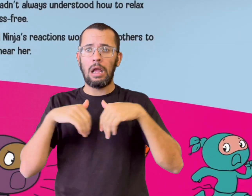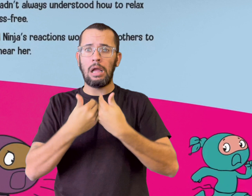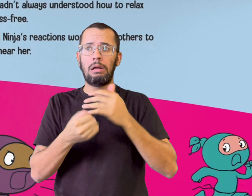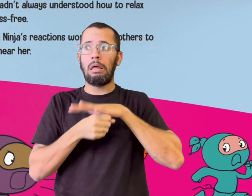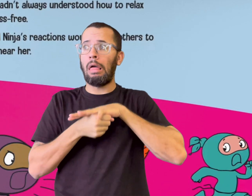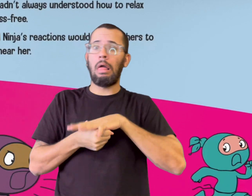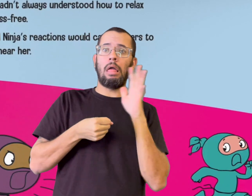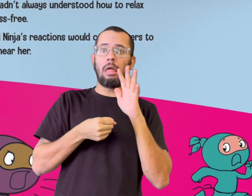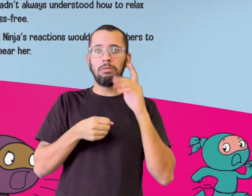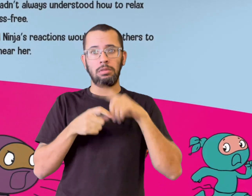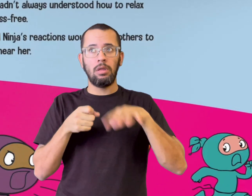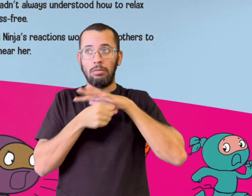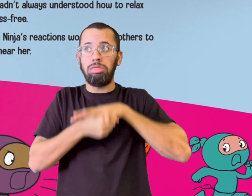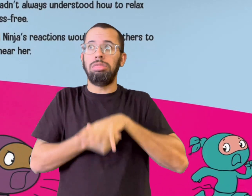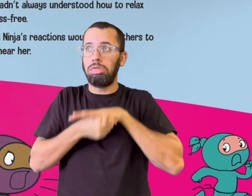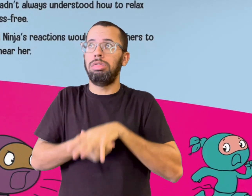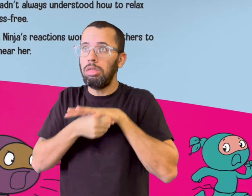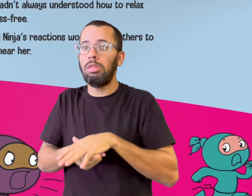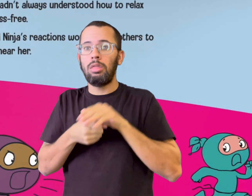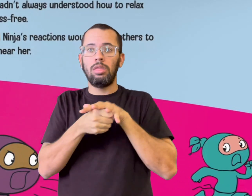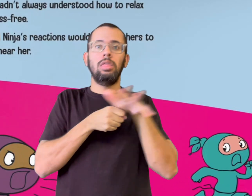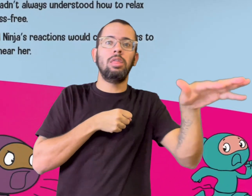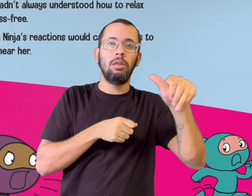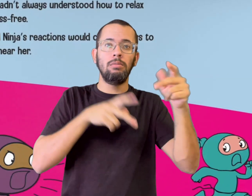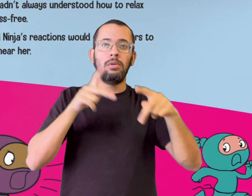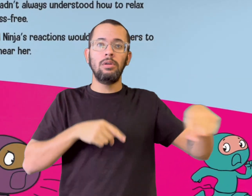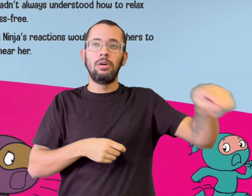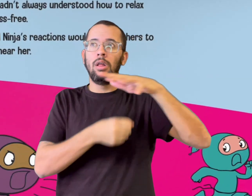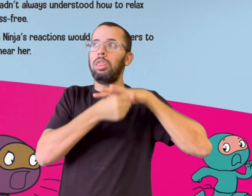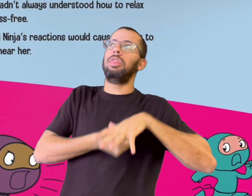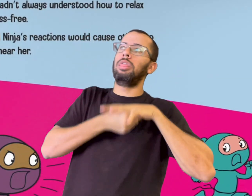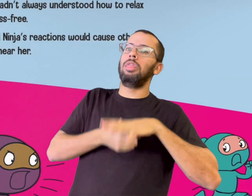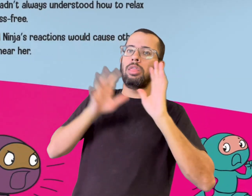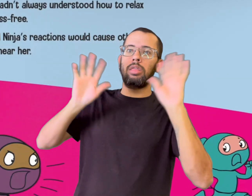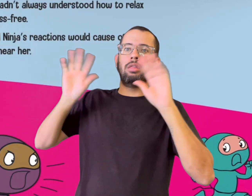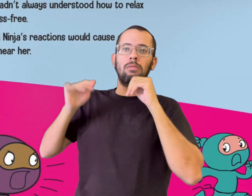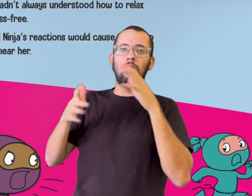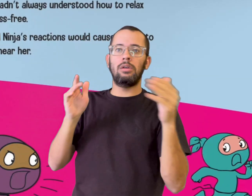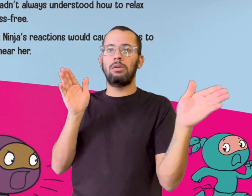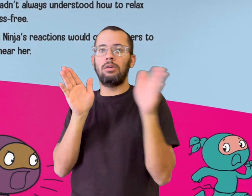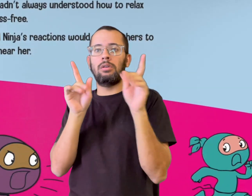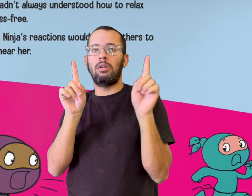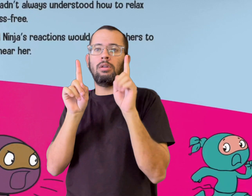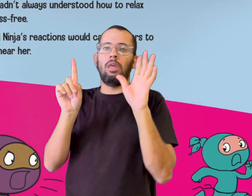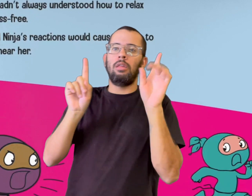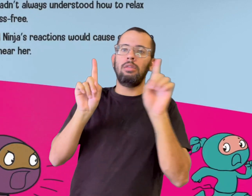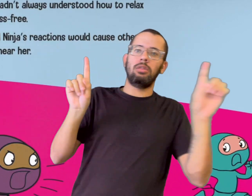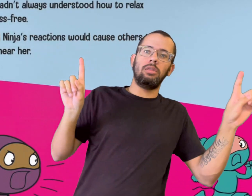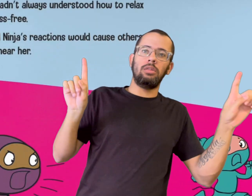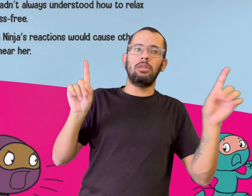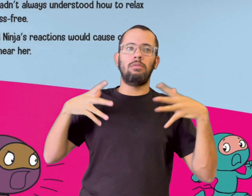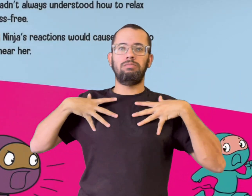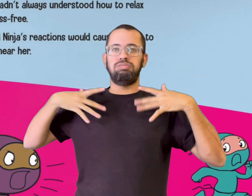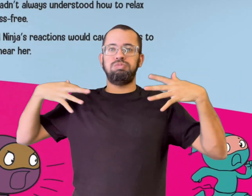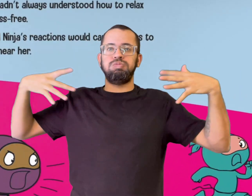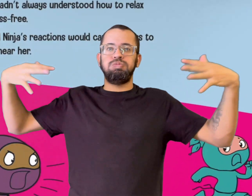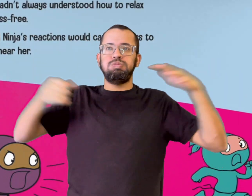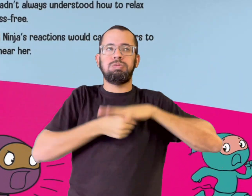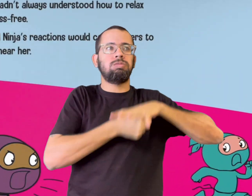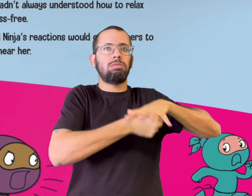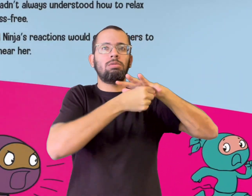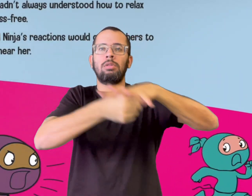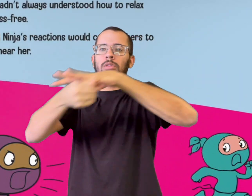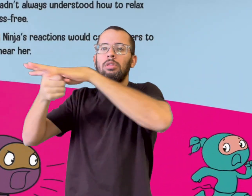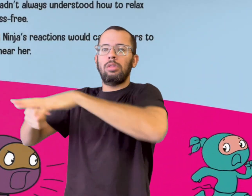Stressed Ninja hadn't always understood how to relax and remain stress-free. In fact, Stressed Ninja's reaction would